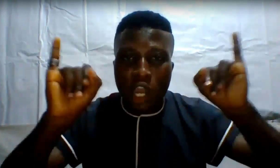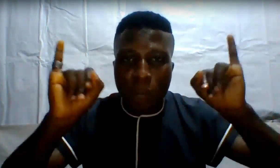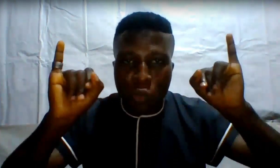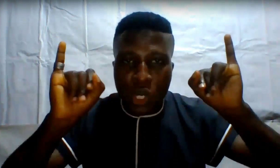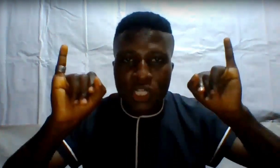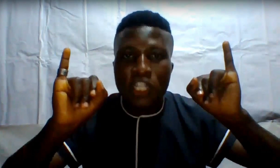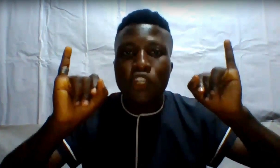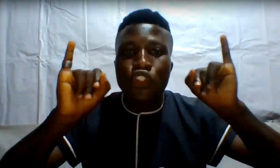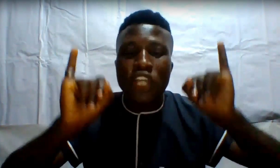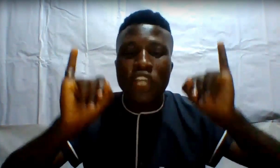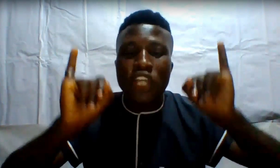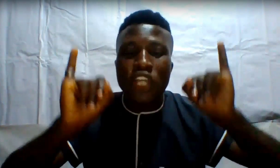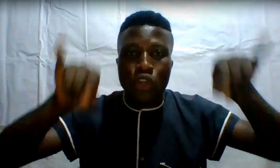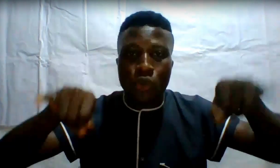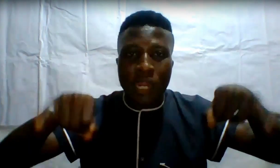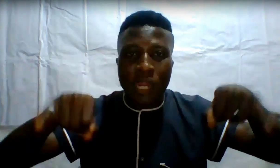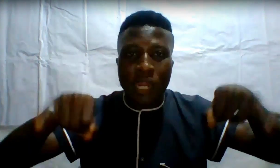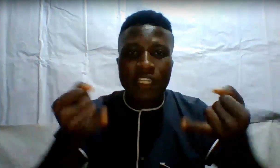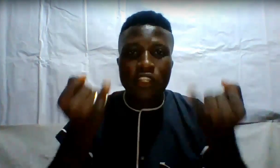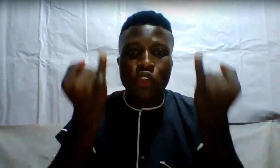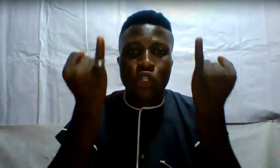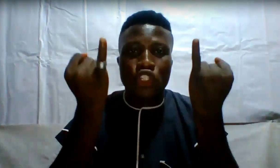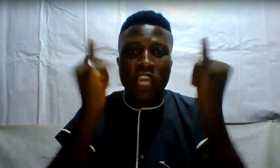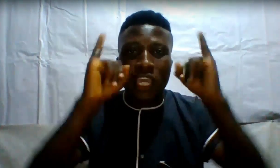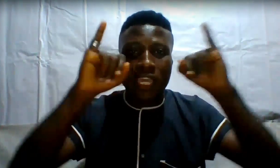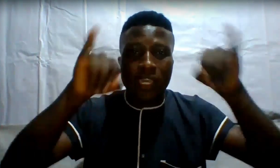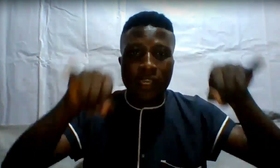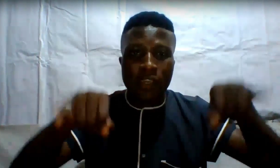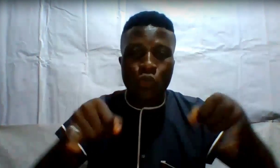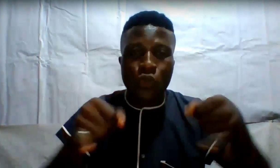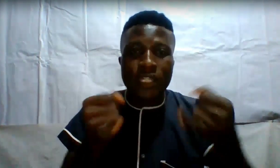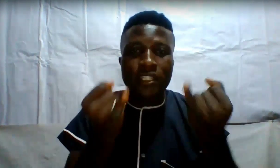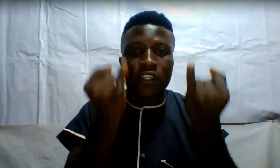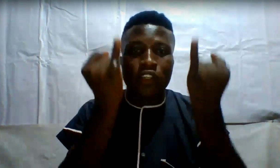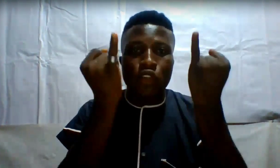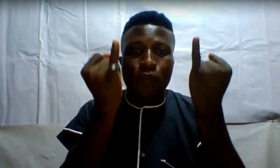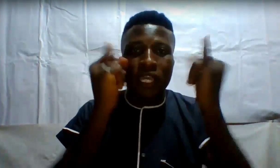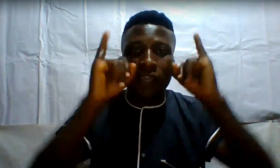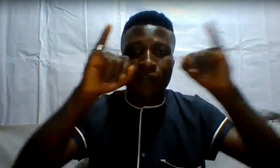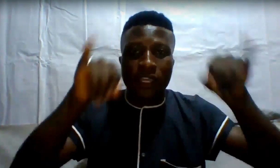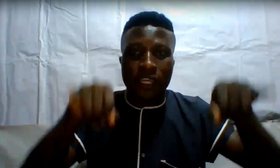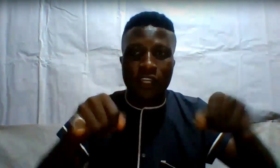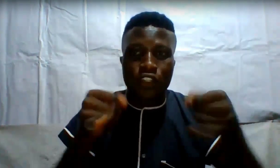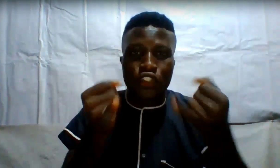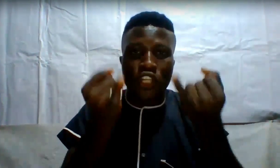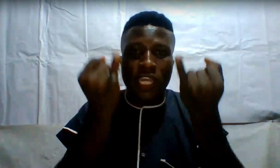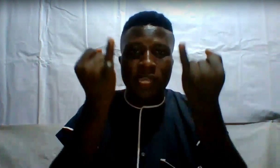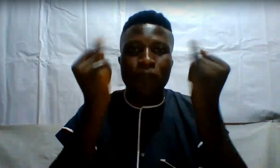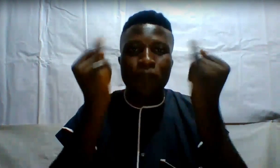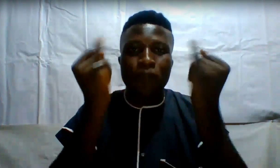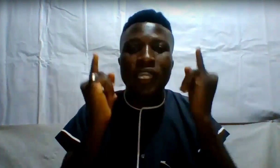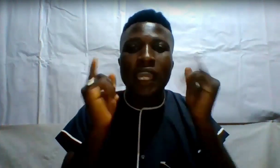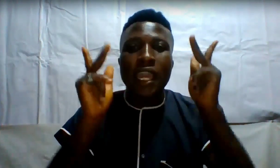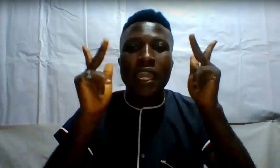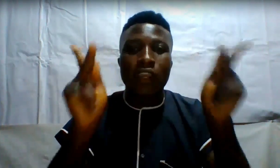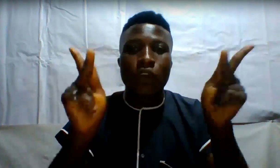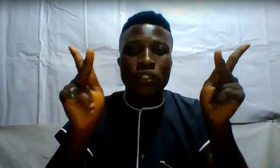with your pinky finger, J. K goes like this. K. L, you're